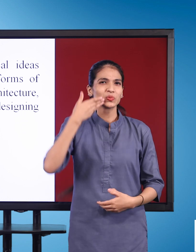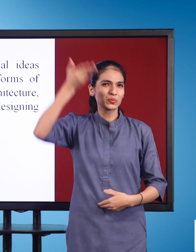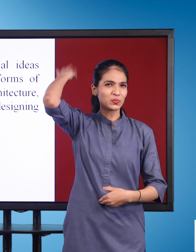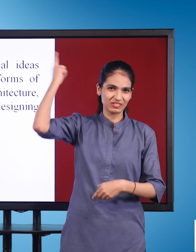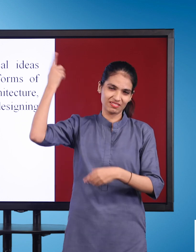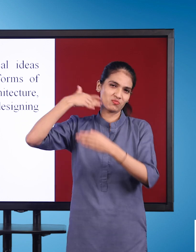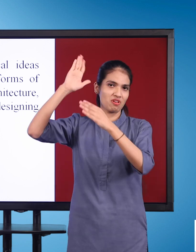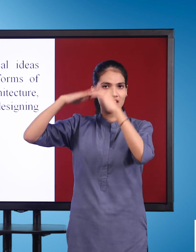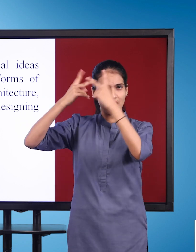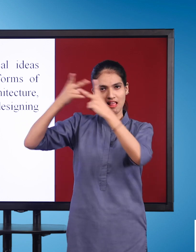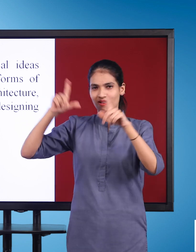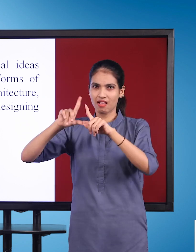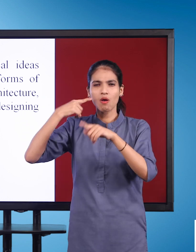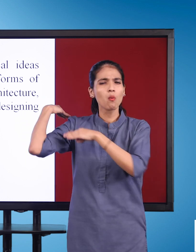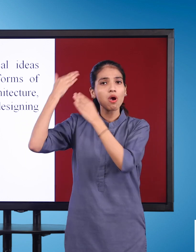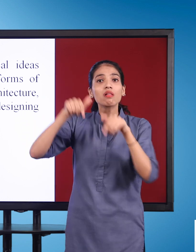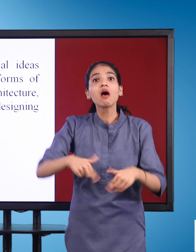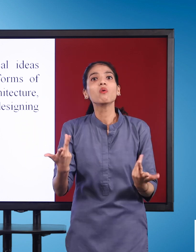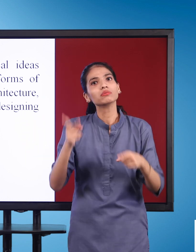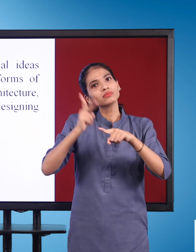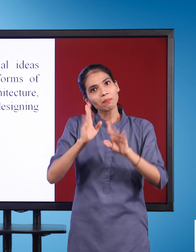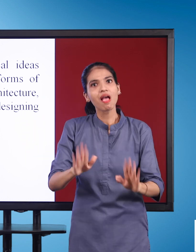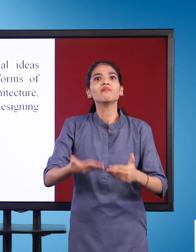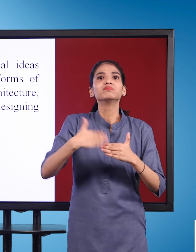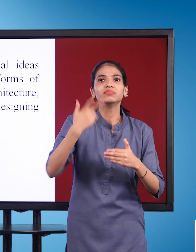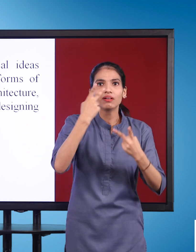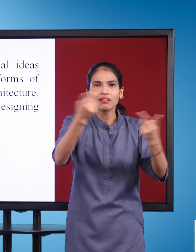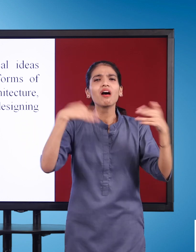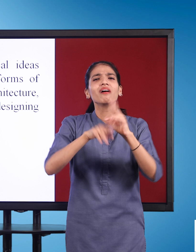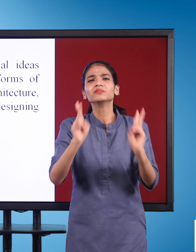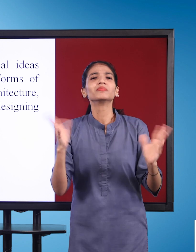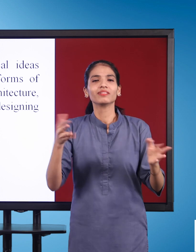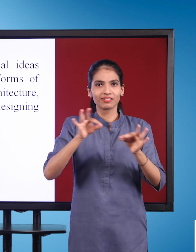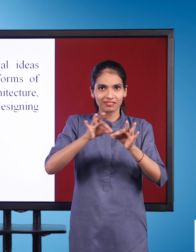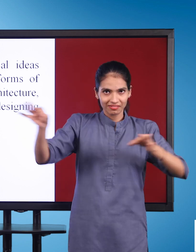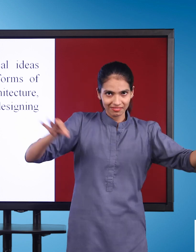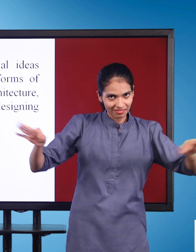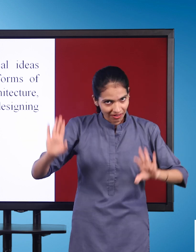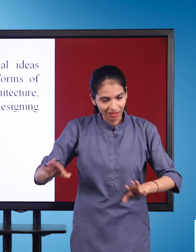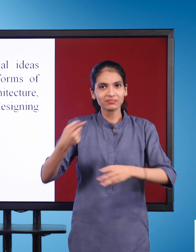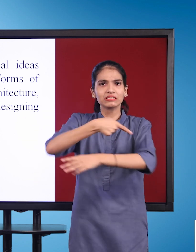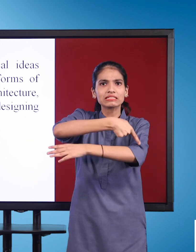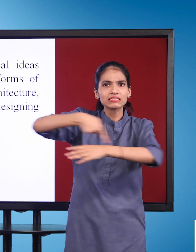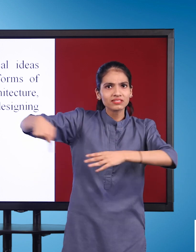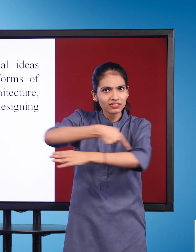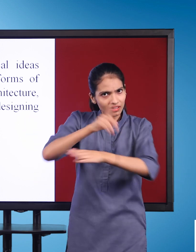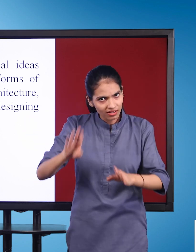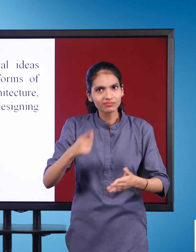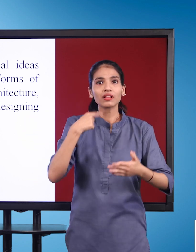Even today, geometrical ideas are reflected in all forms of art, measurements, architecture,